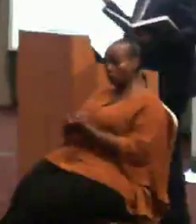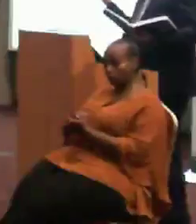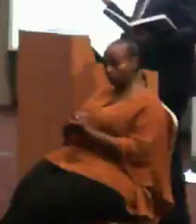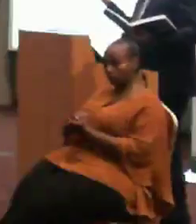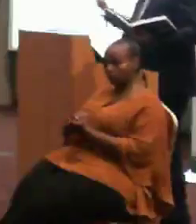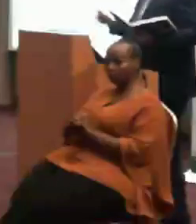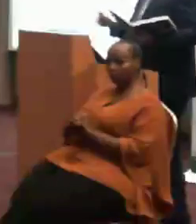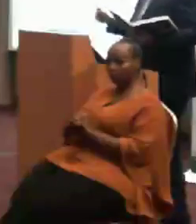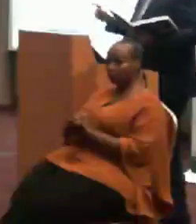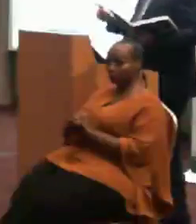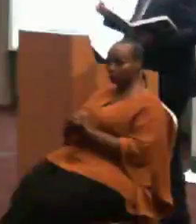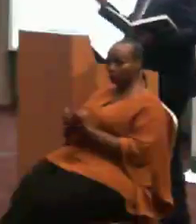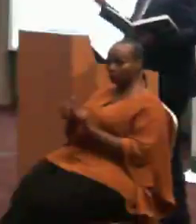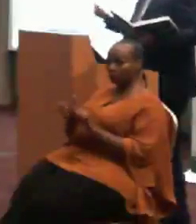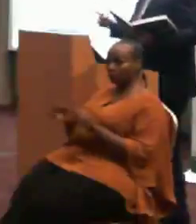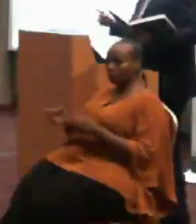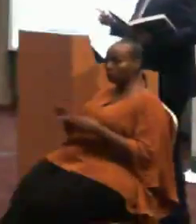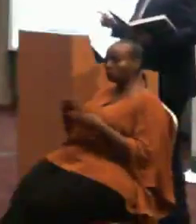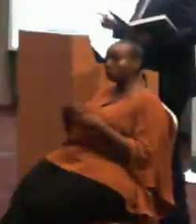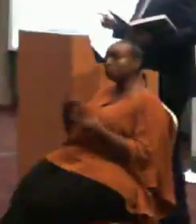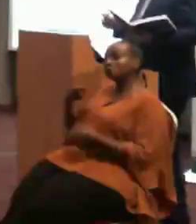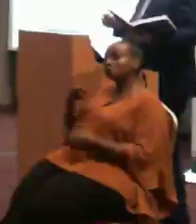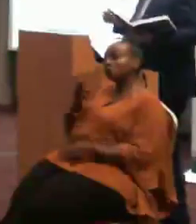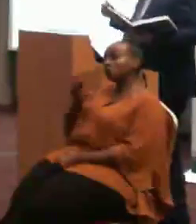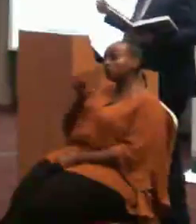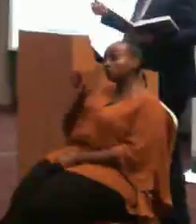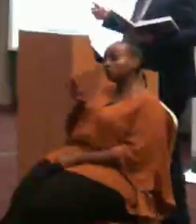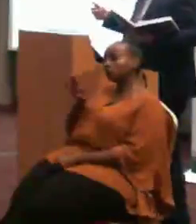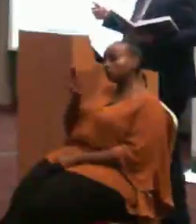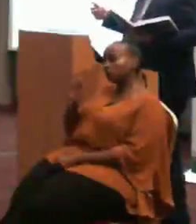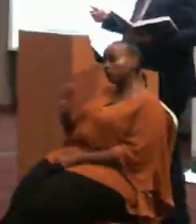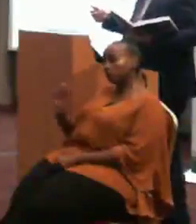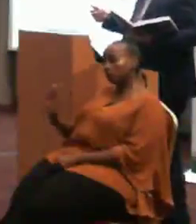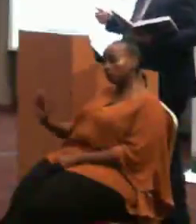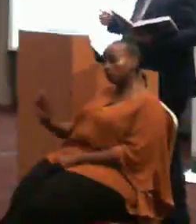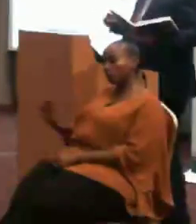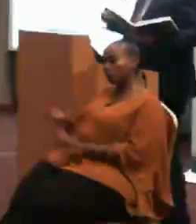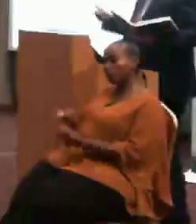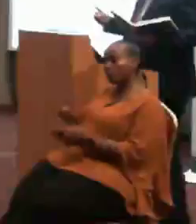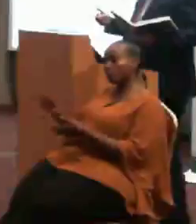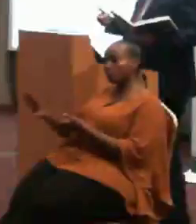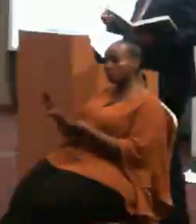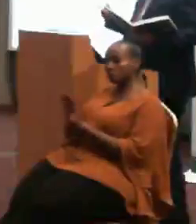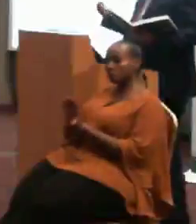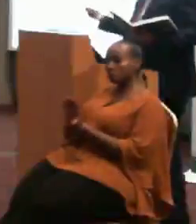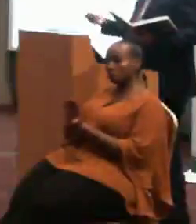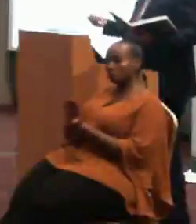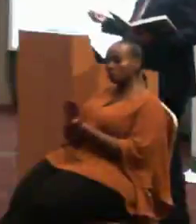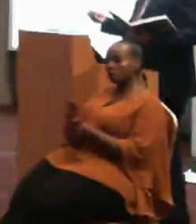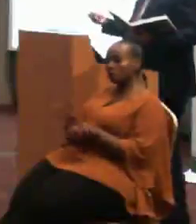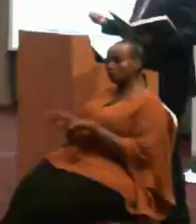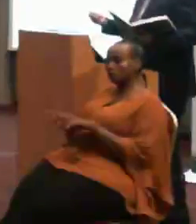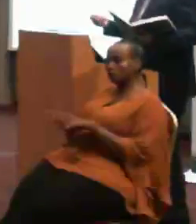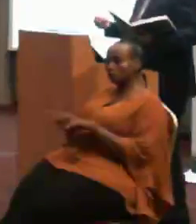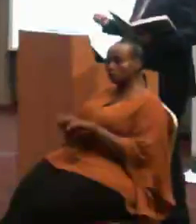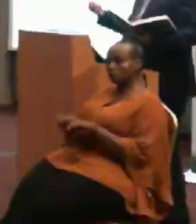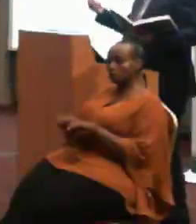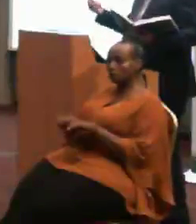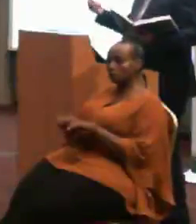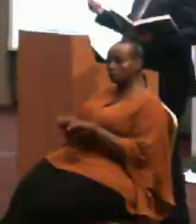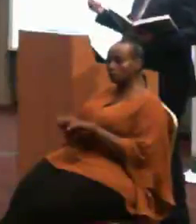our recent results, with that 83 billion from the shareholder loan and the 23 billion that Andre talked